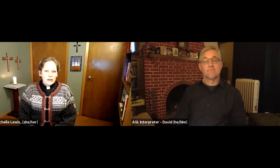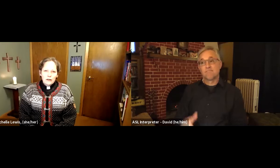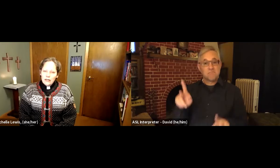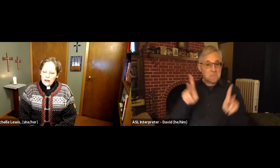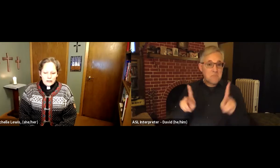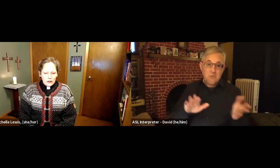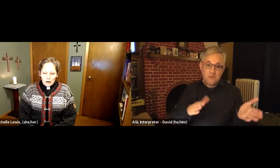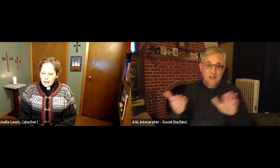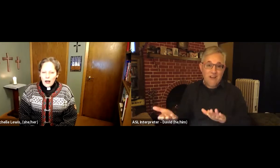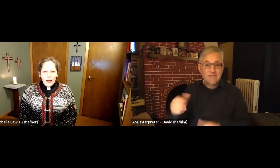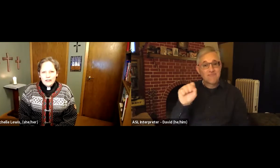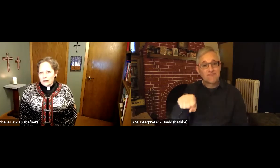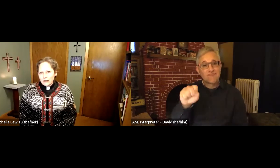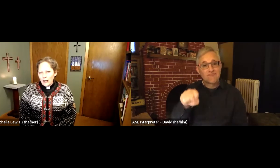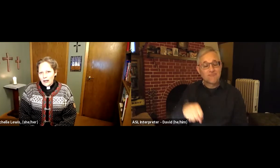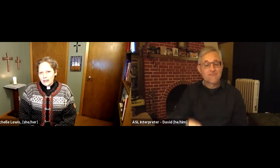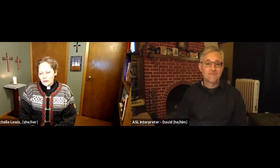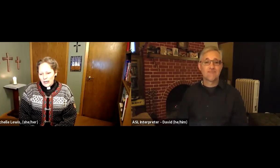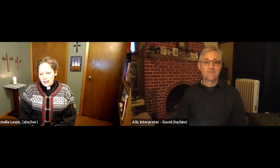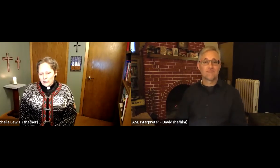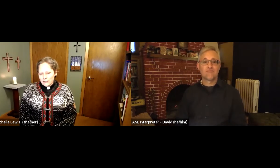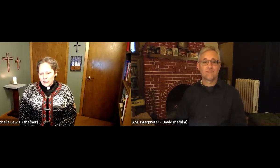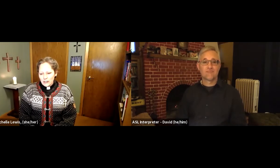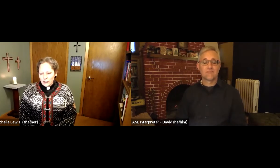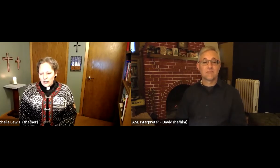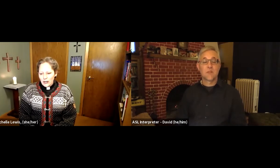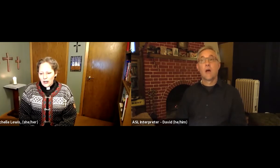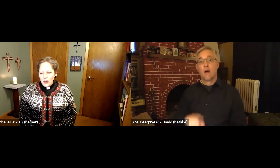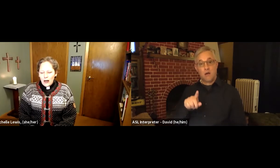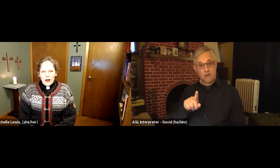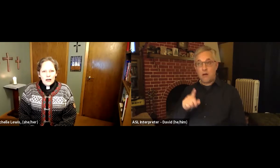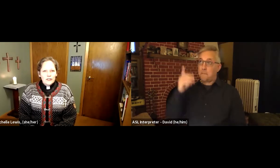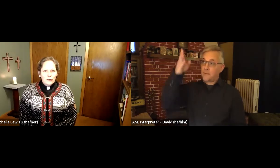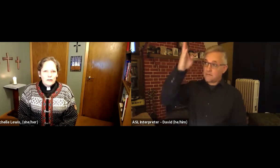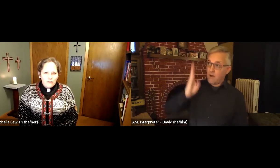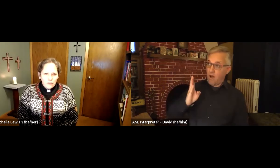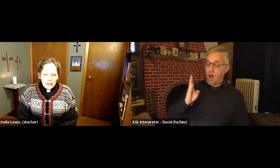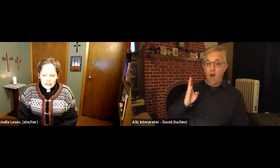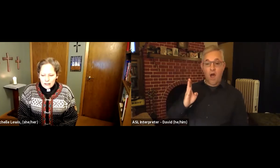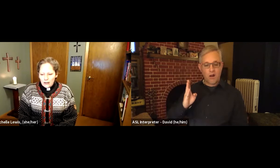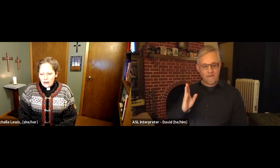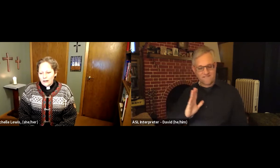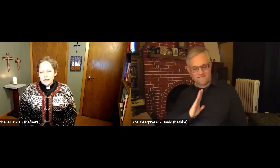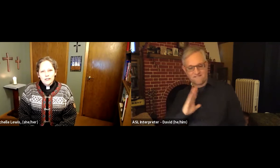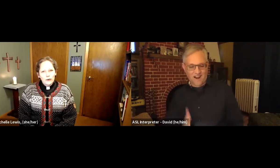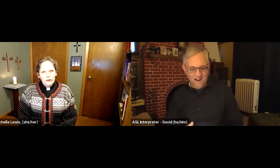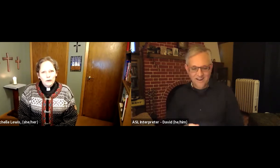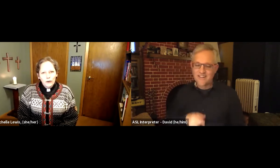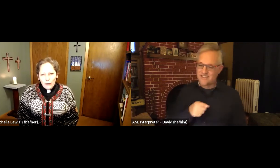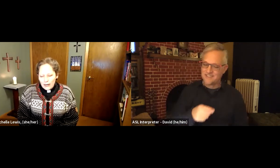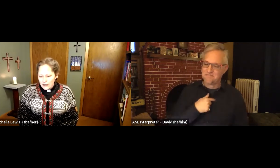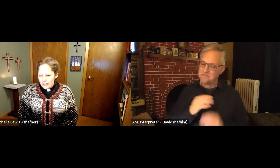but their deaths are not God's ways of teaching us or fixing us